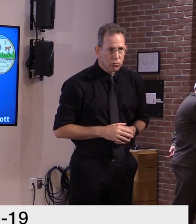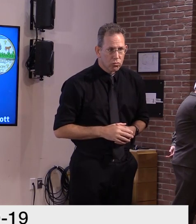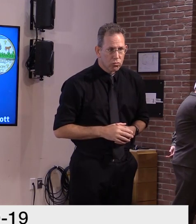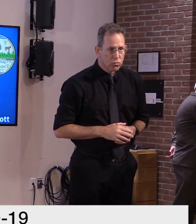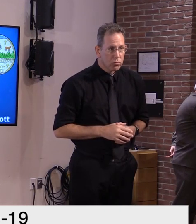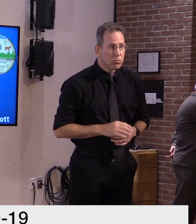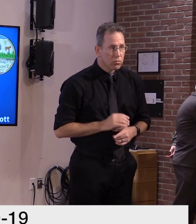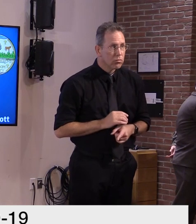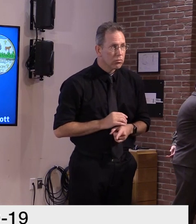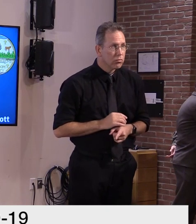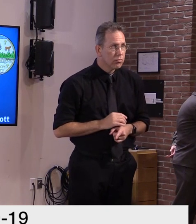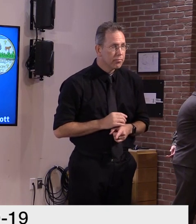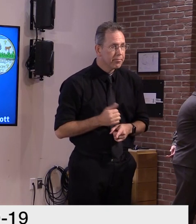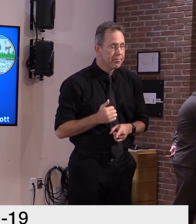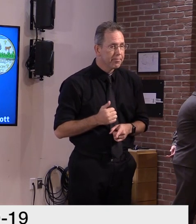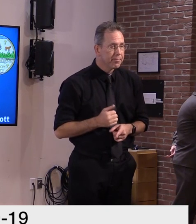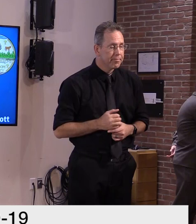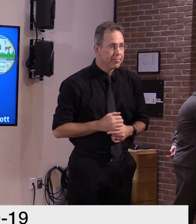Thank you.